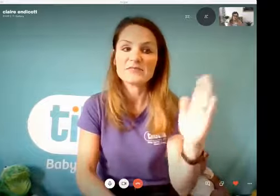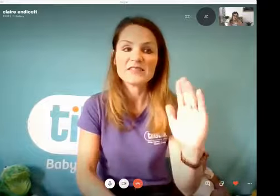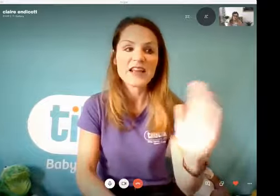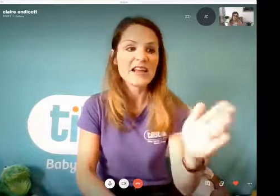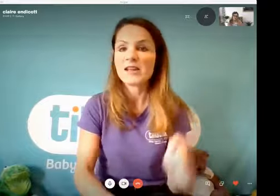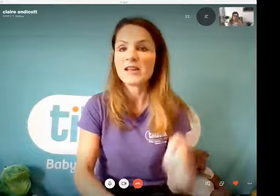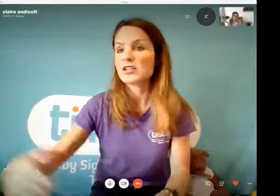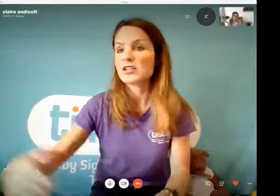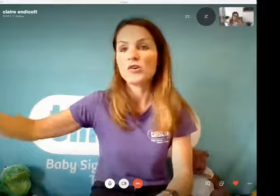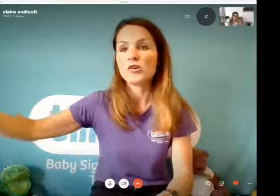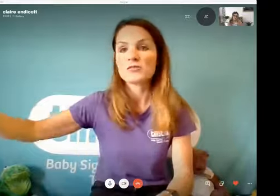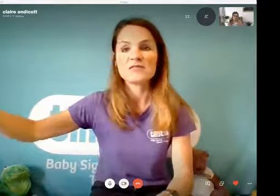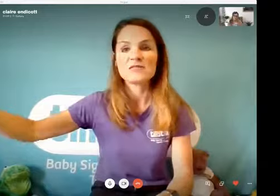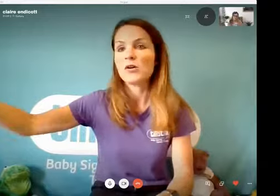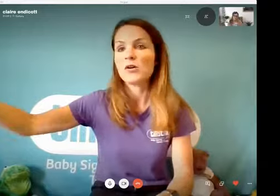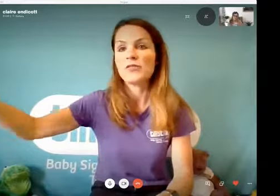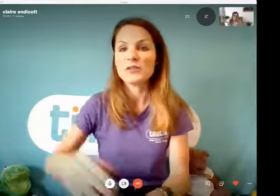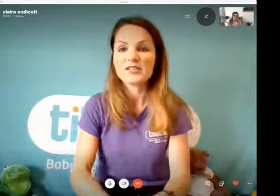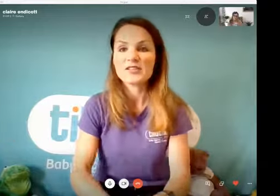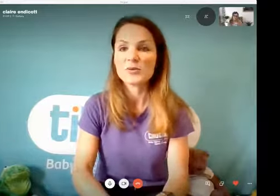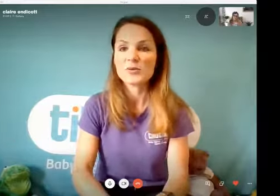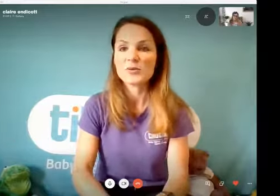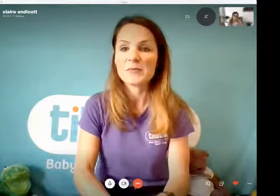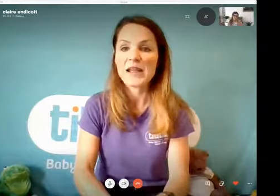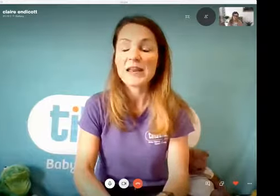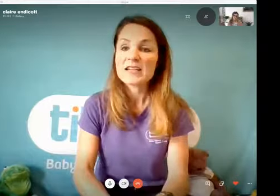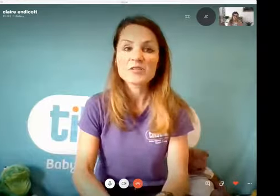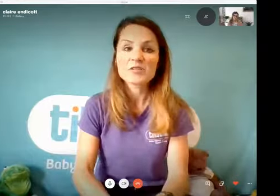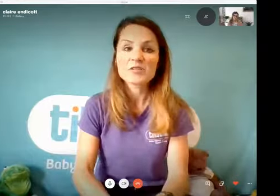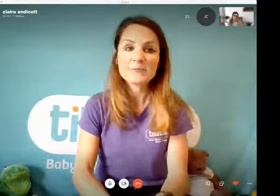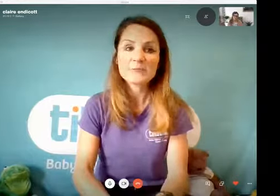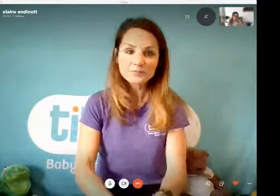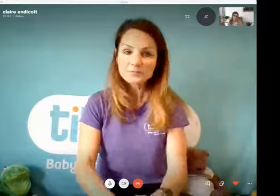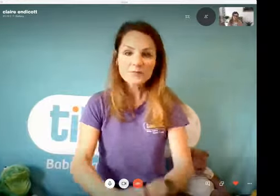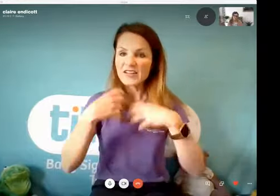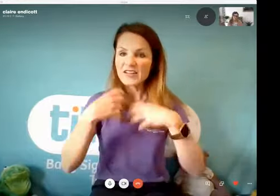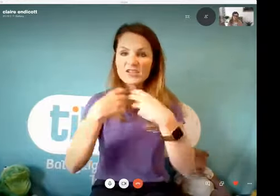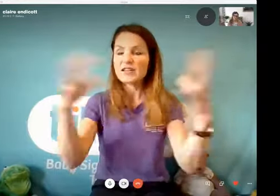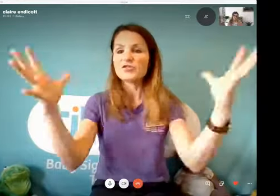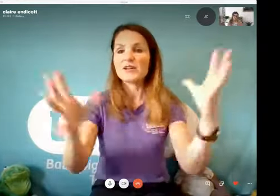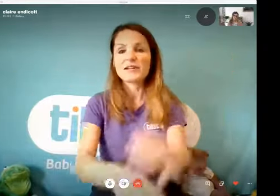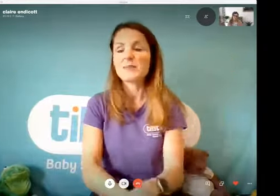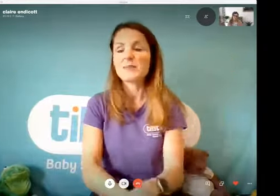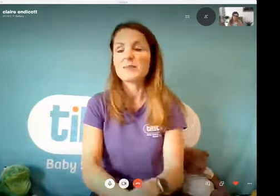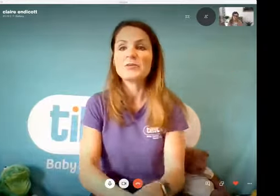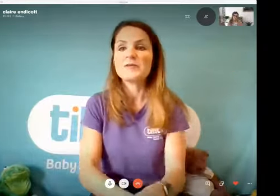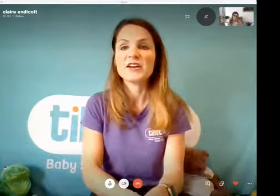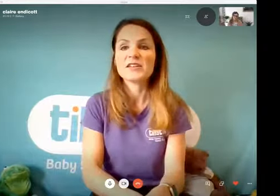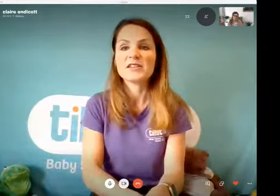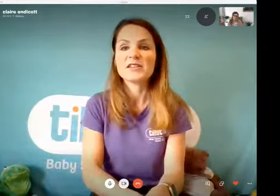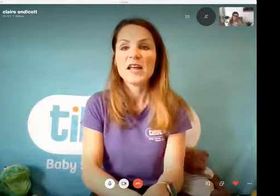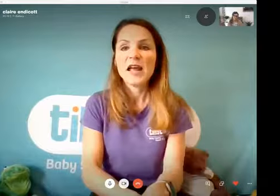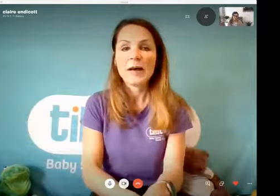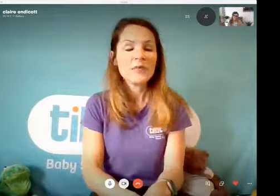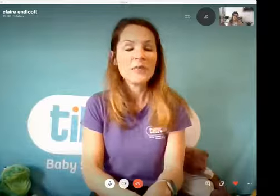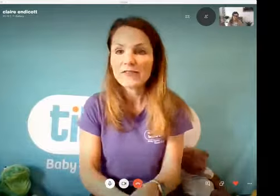weeks or 12 months. Do you know what I mean? Sometimes they just literally explode with signs. Their parents are kind of